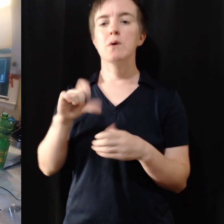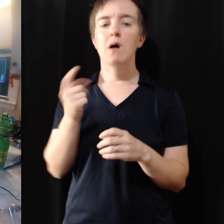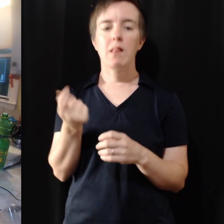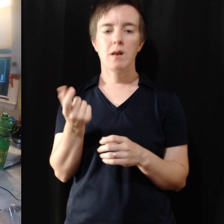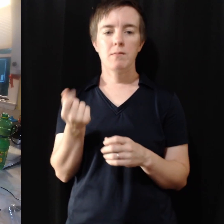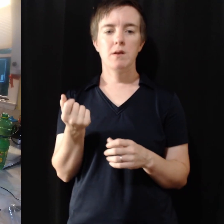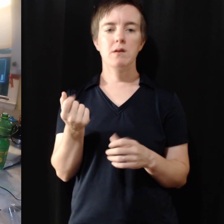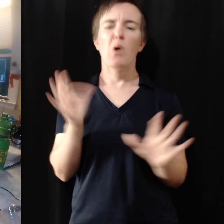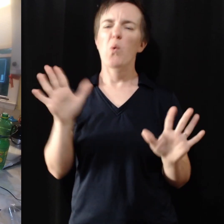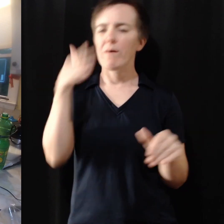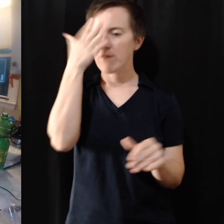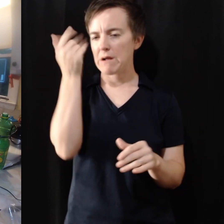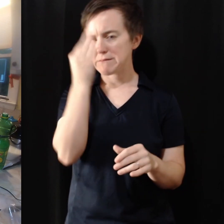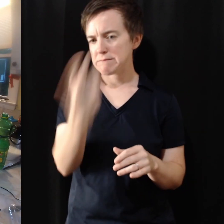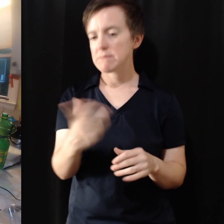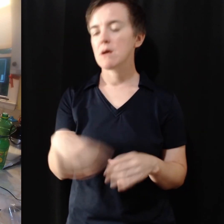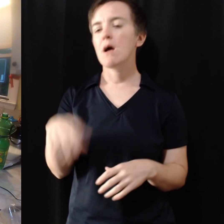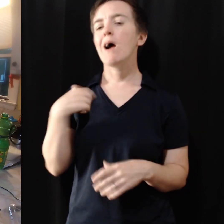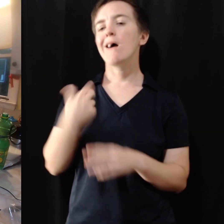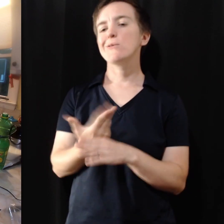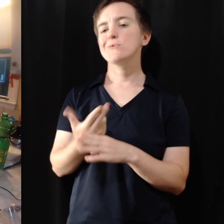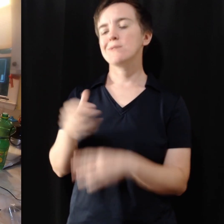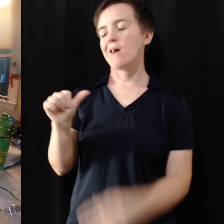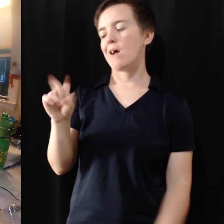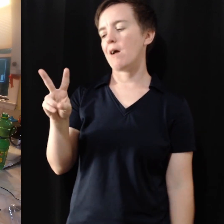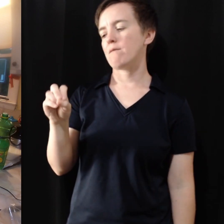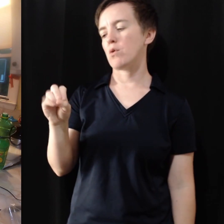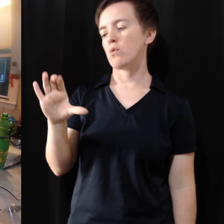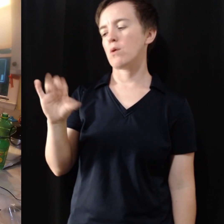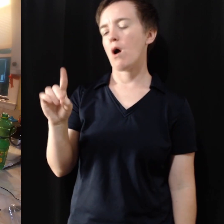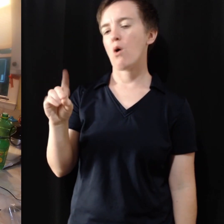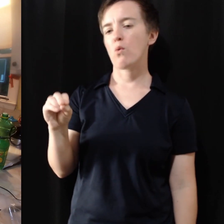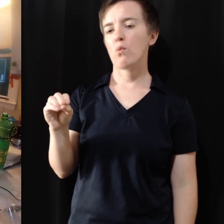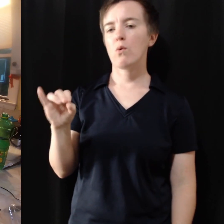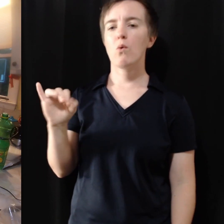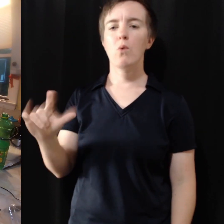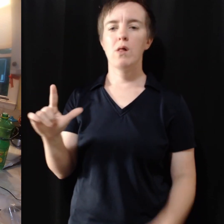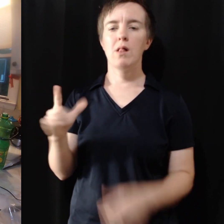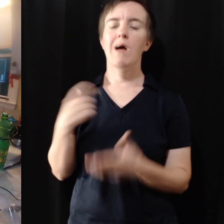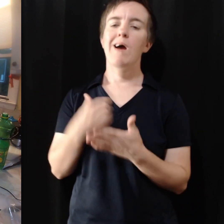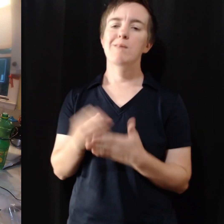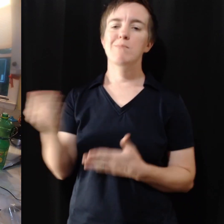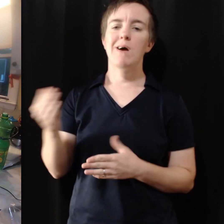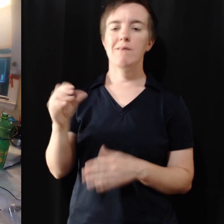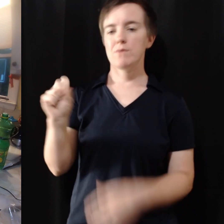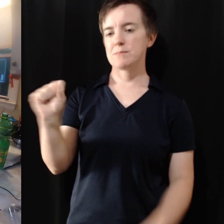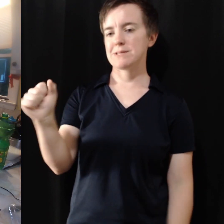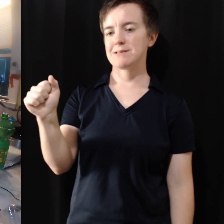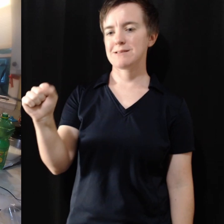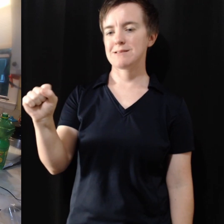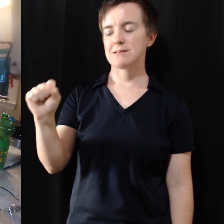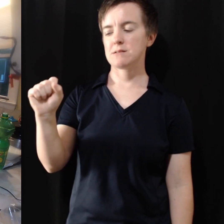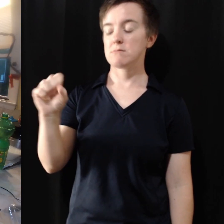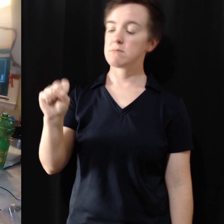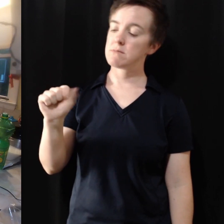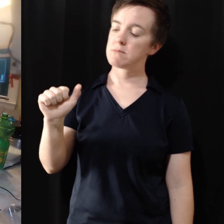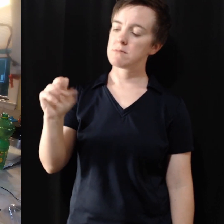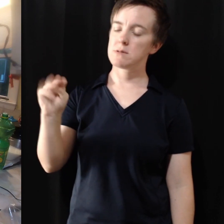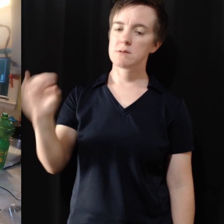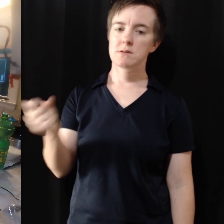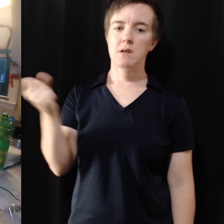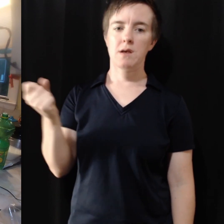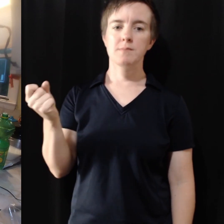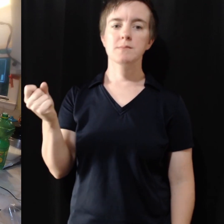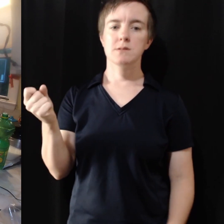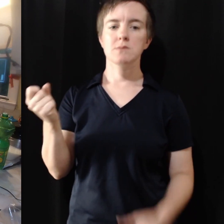we get, oh, I forgot to mention, I use avocado oil. I get it from Sam's. You can use any oil or fat. Here's